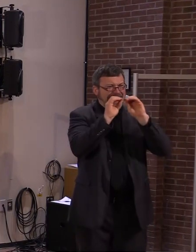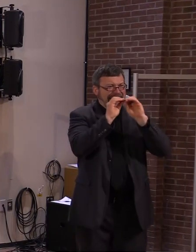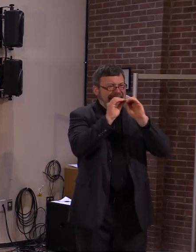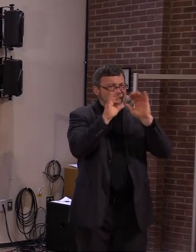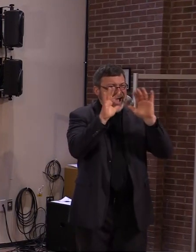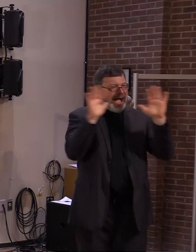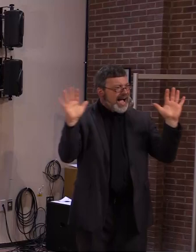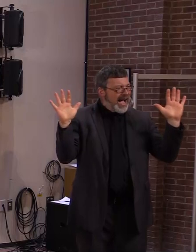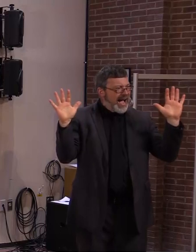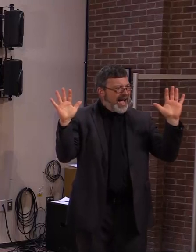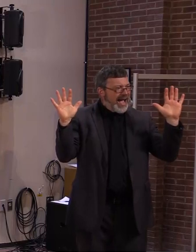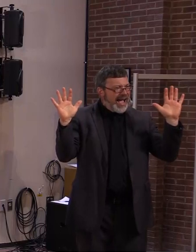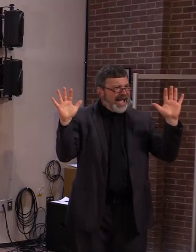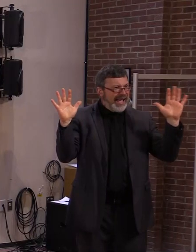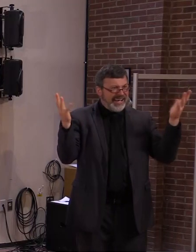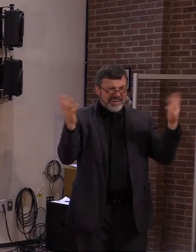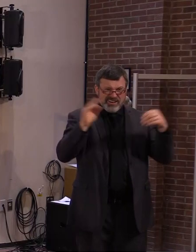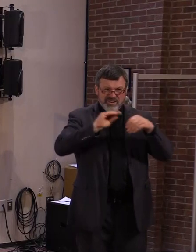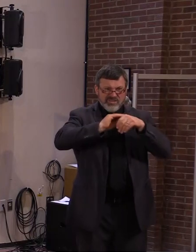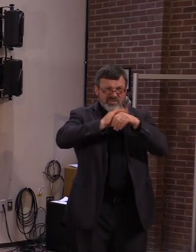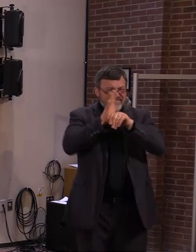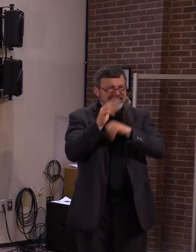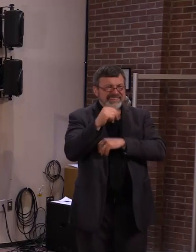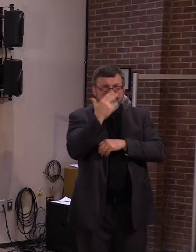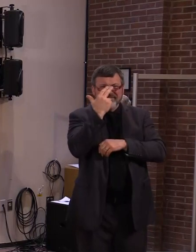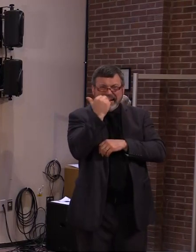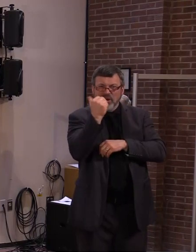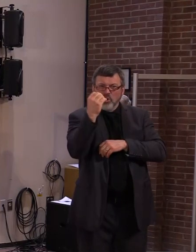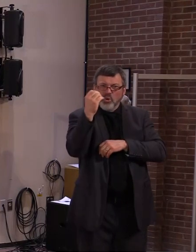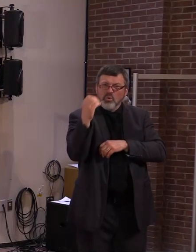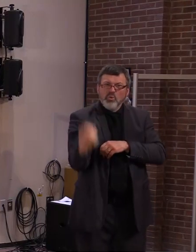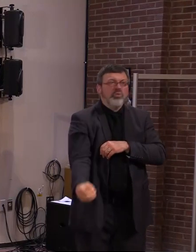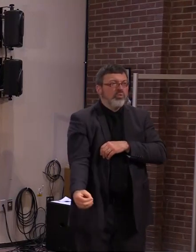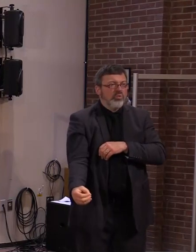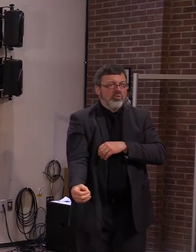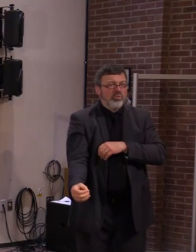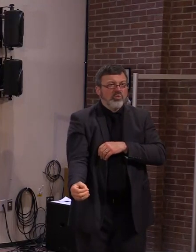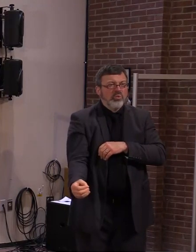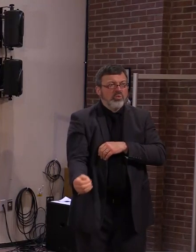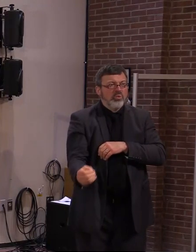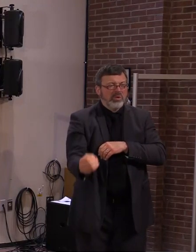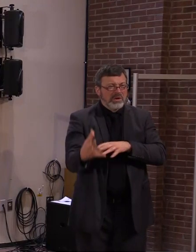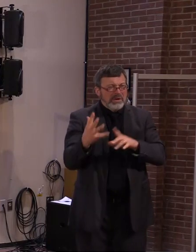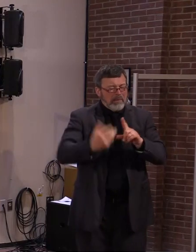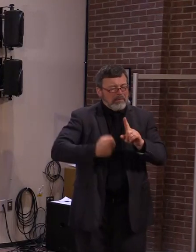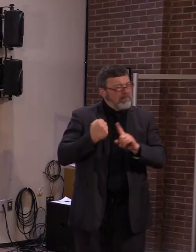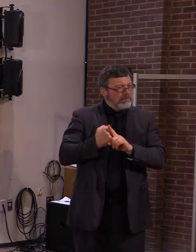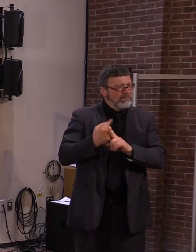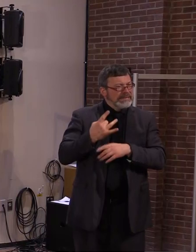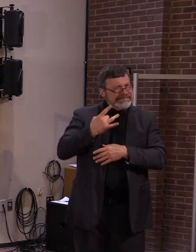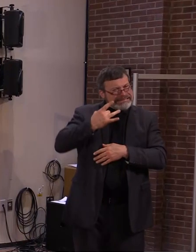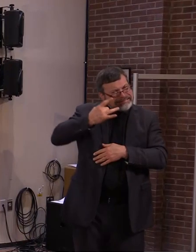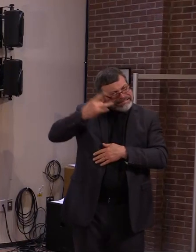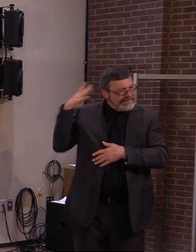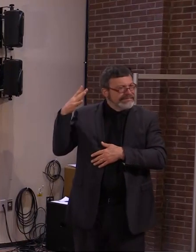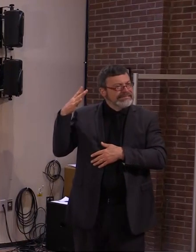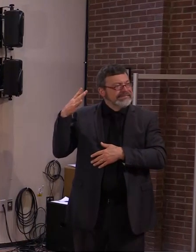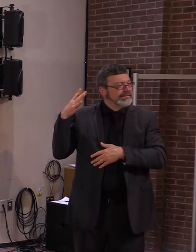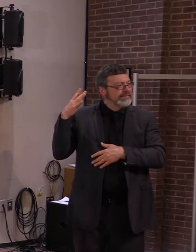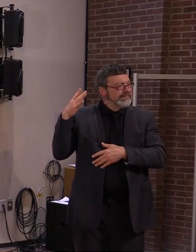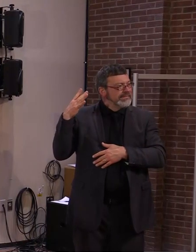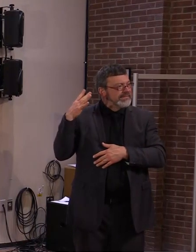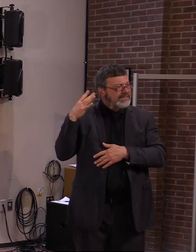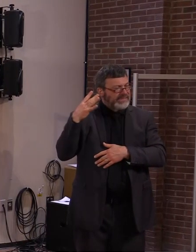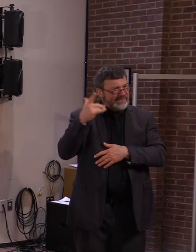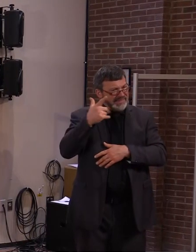pandemic of the unvaccinated at this point in time. It's just concentrated in different areas of our state, which is extremely frustrating. Hadn't